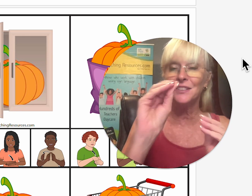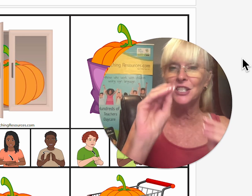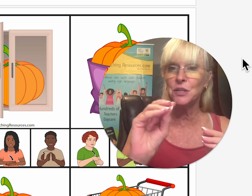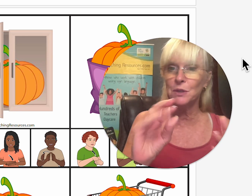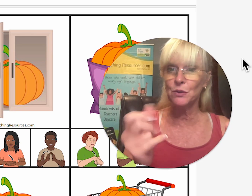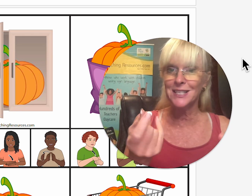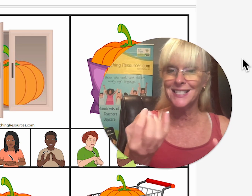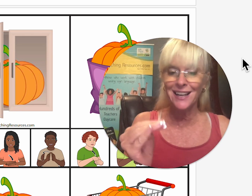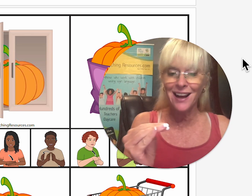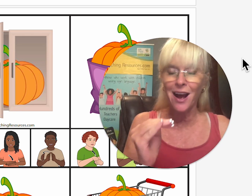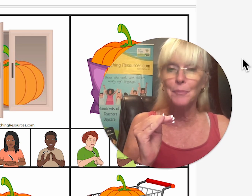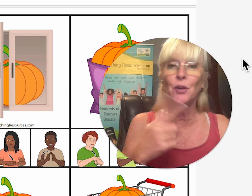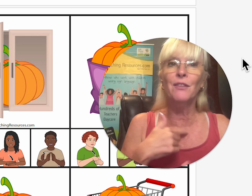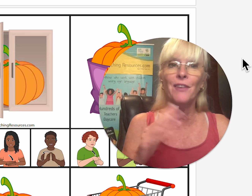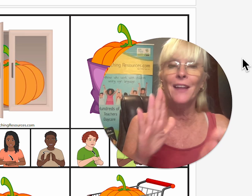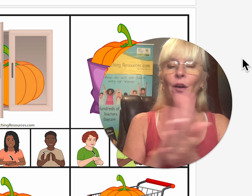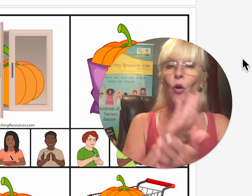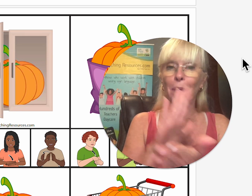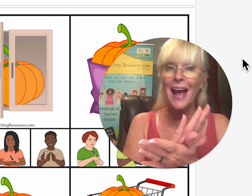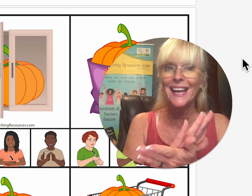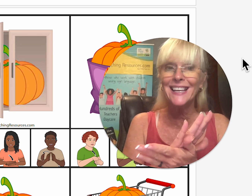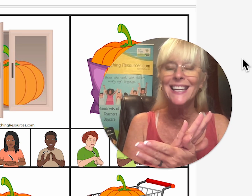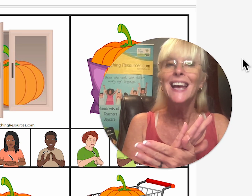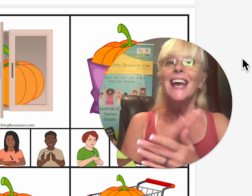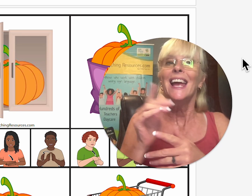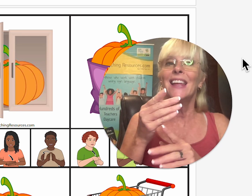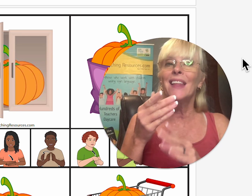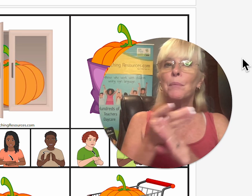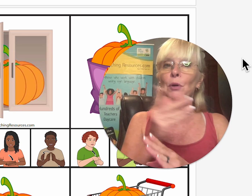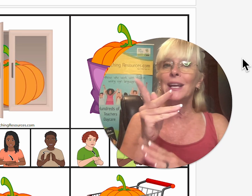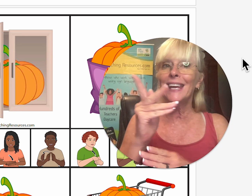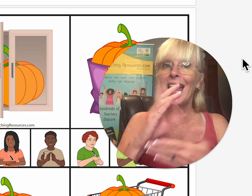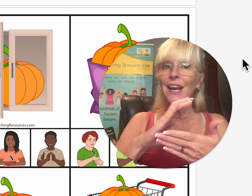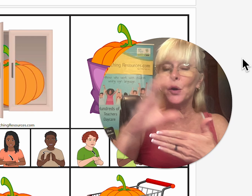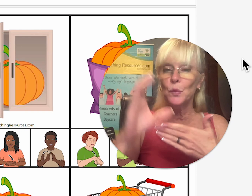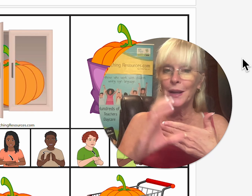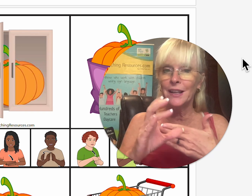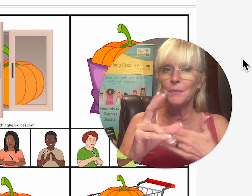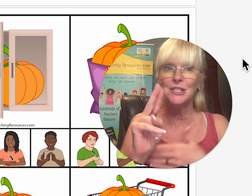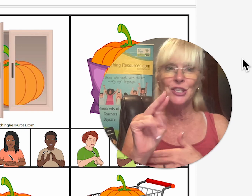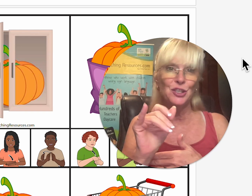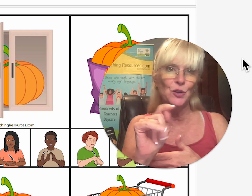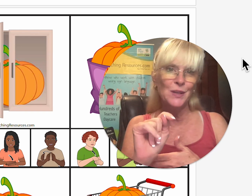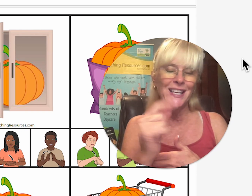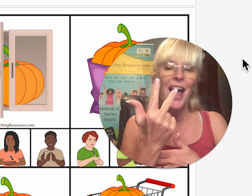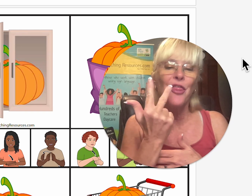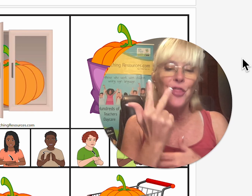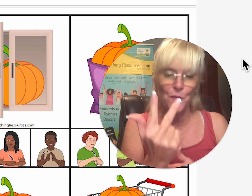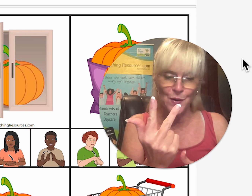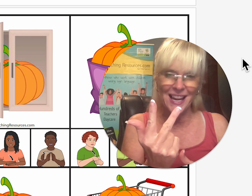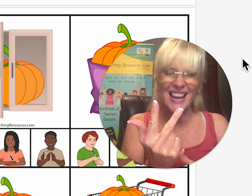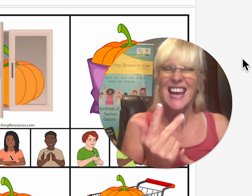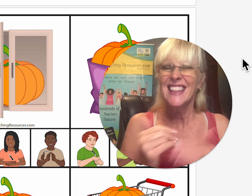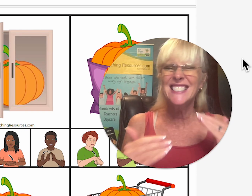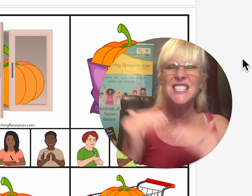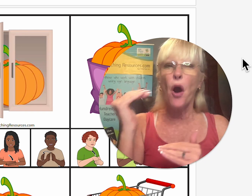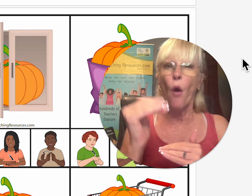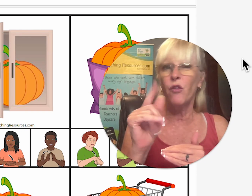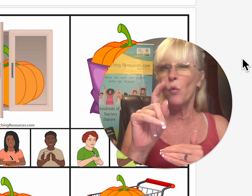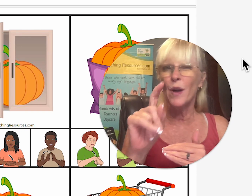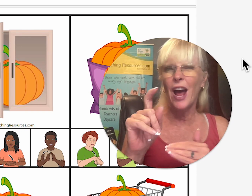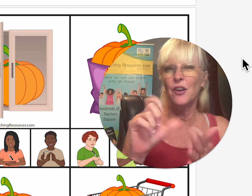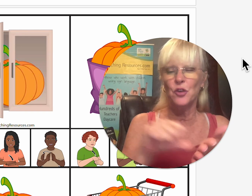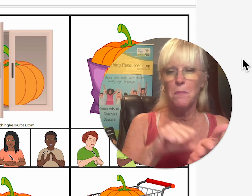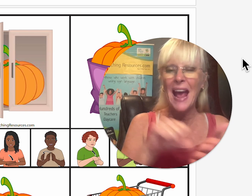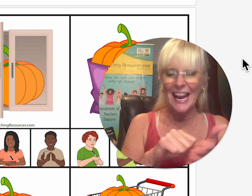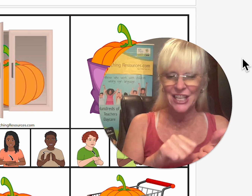at ASLTeachingResources.com. You can find the whole packet in the pre-K curriculum. This is Unit 3. This is